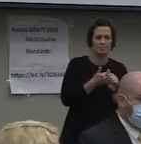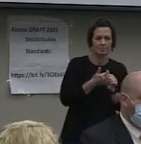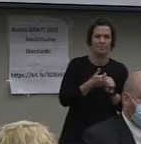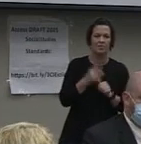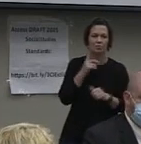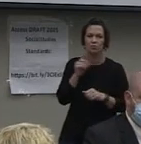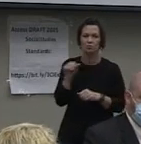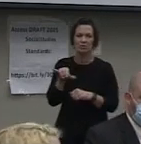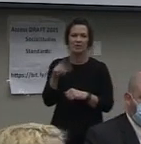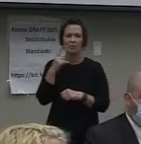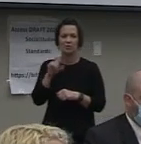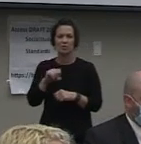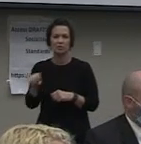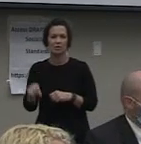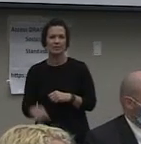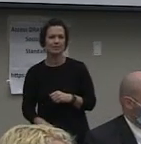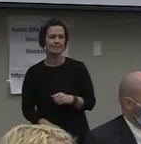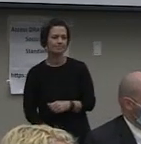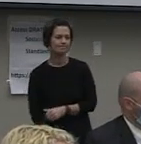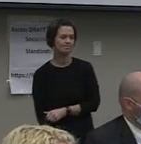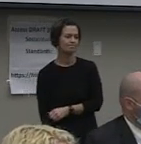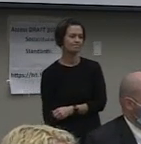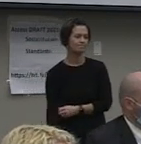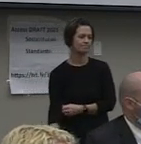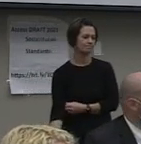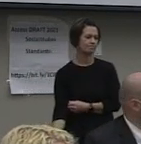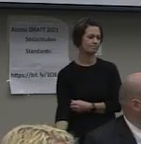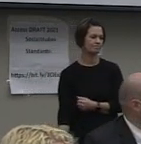Thank you. Any other comments or discussion from the committee?